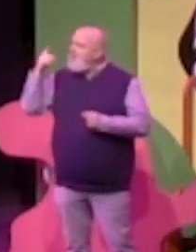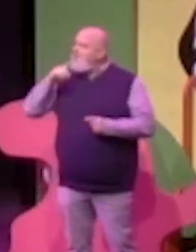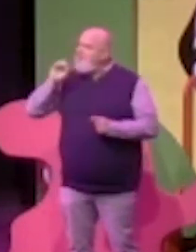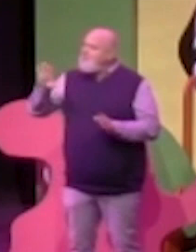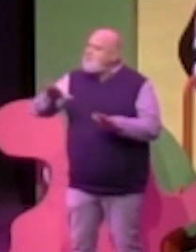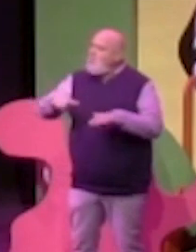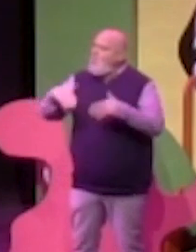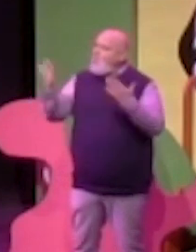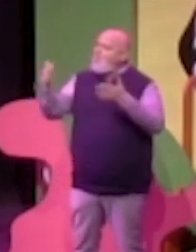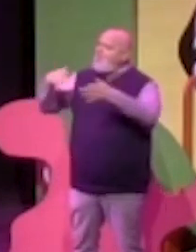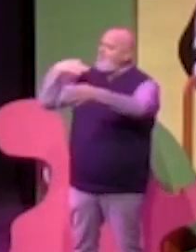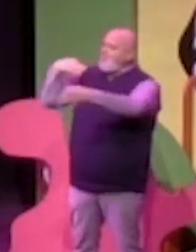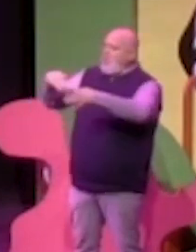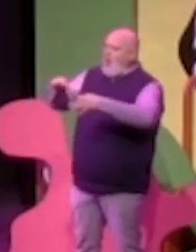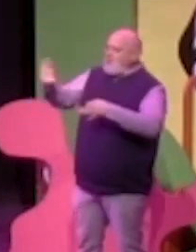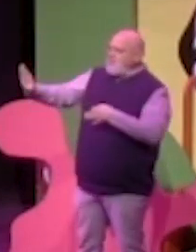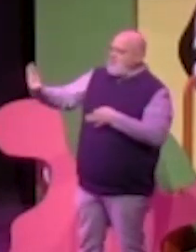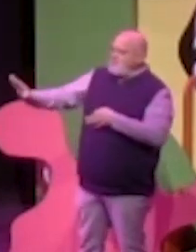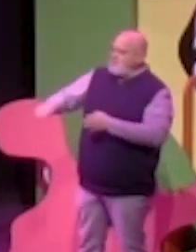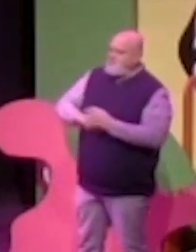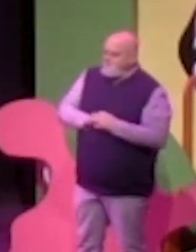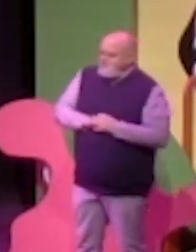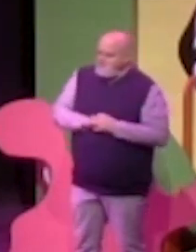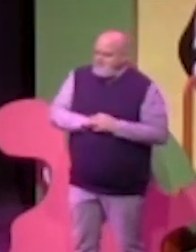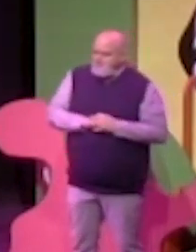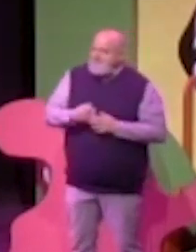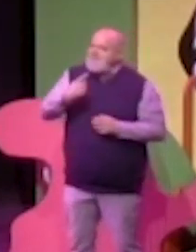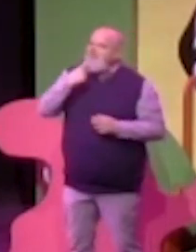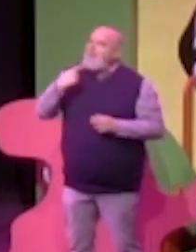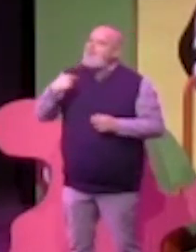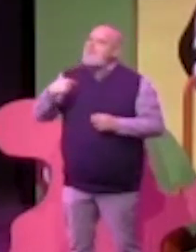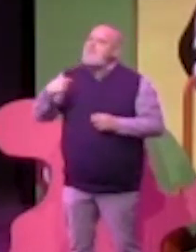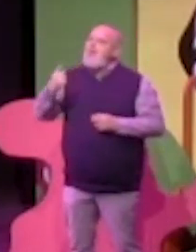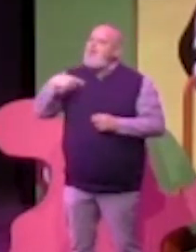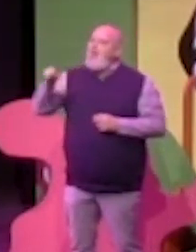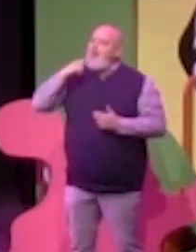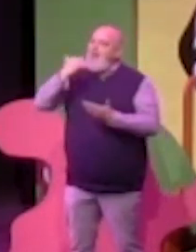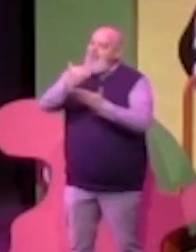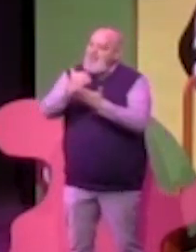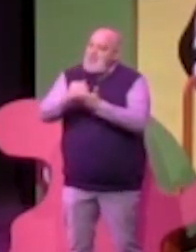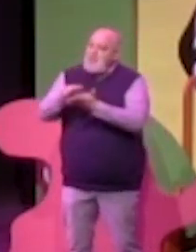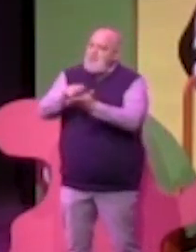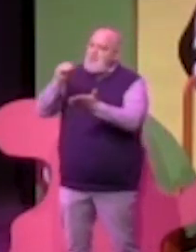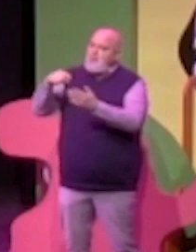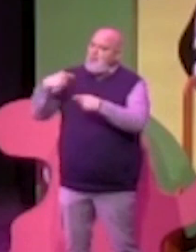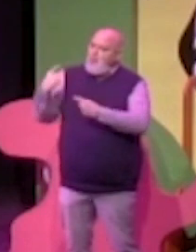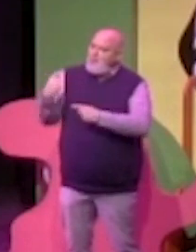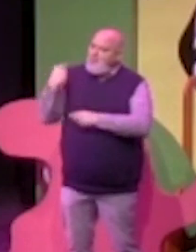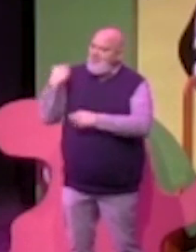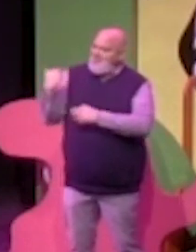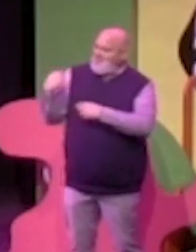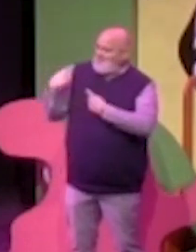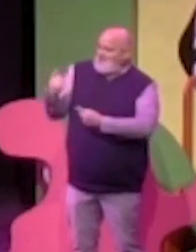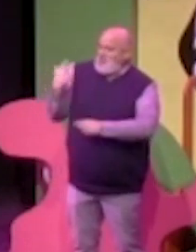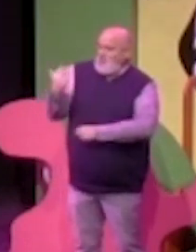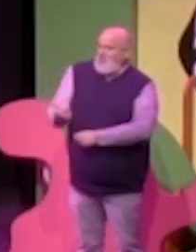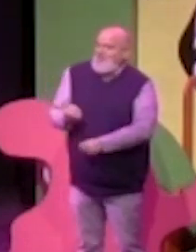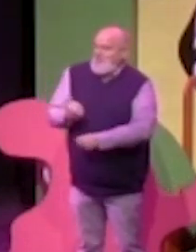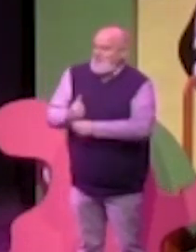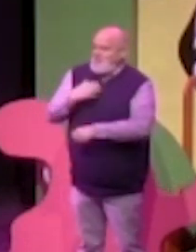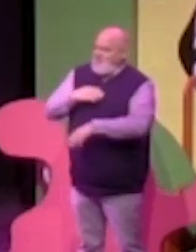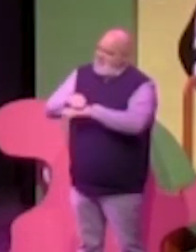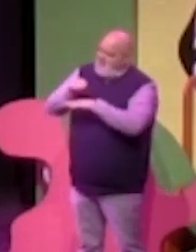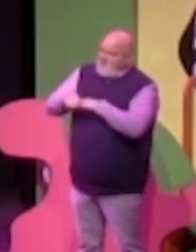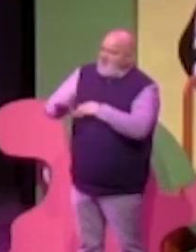opening prompt. So tell us a bit about a lesson that you learned over the last 3 years that has affected your